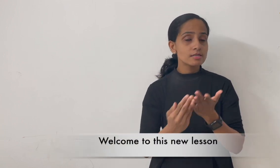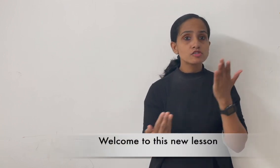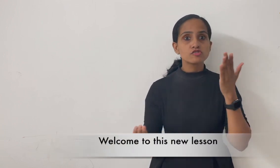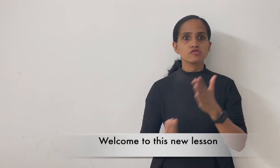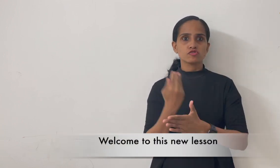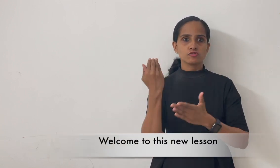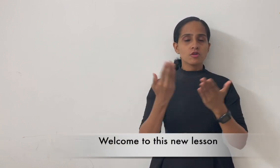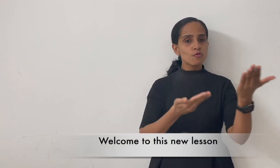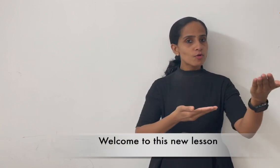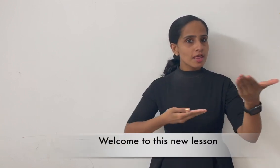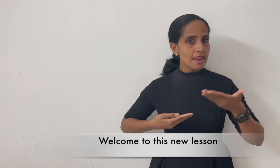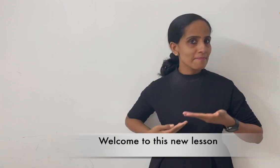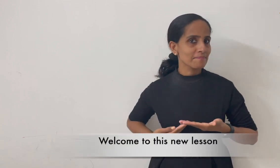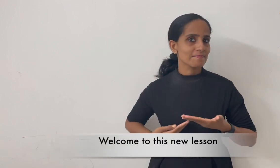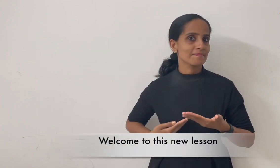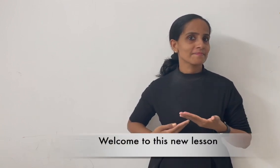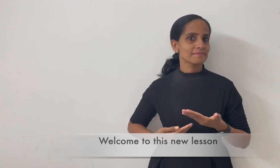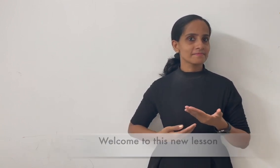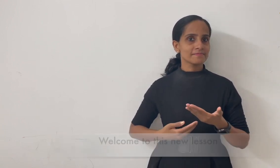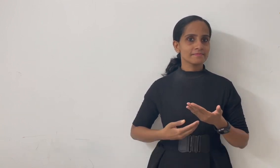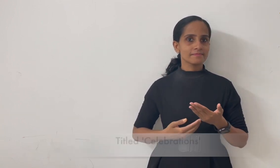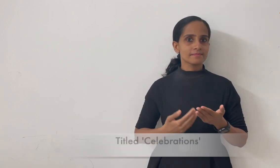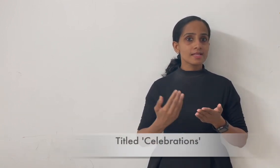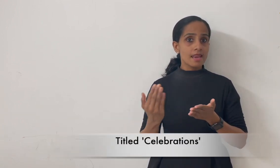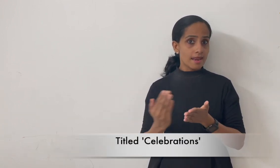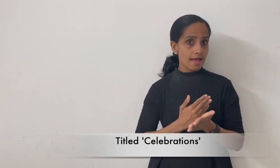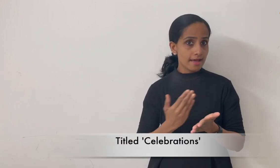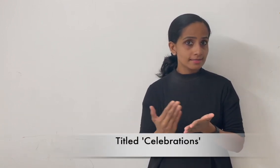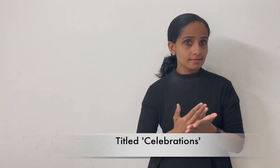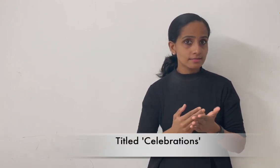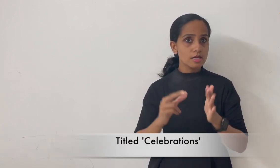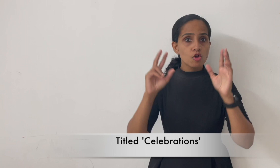to this new lesson titled